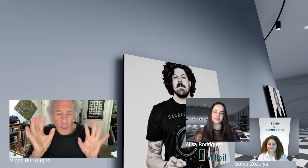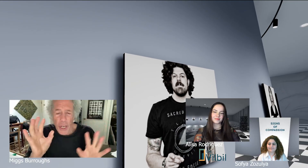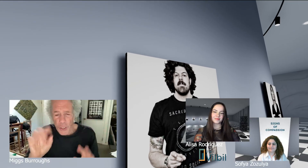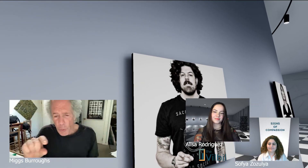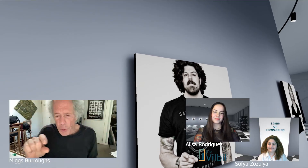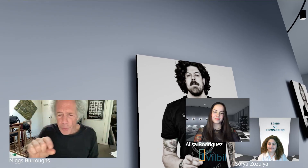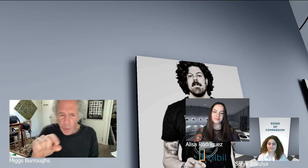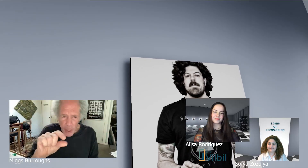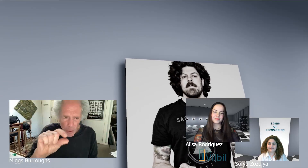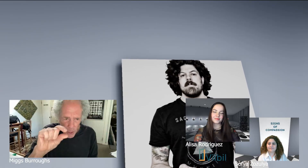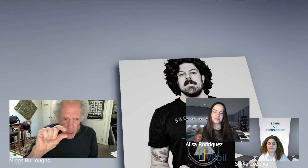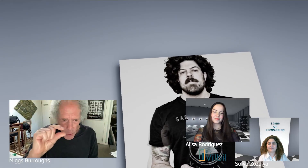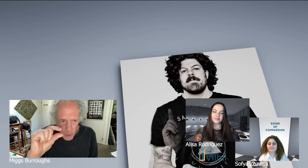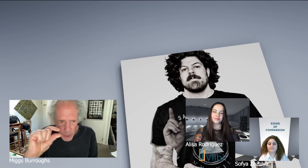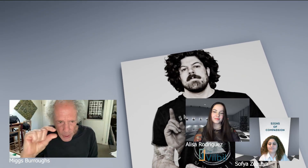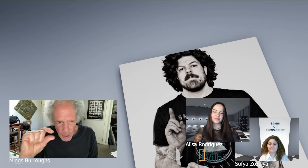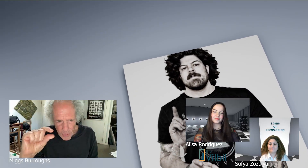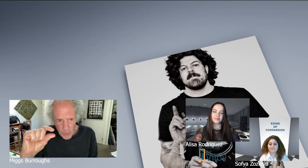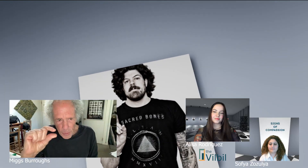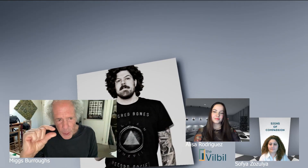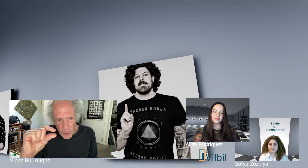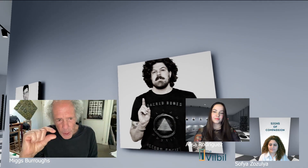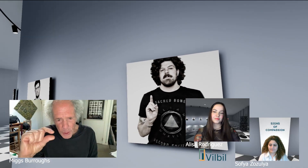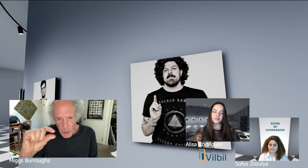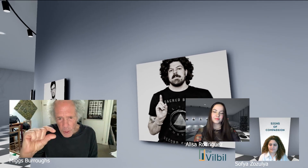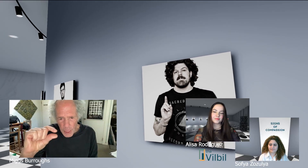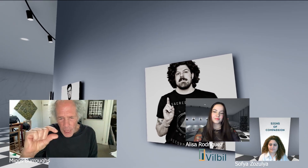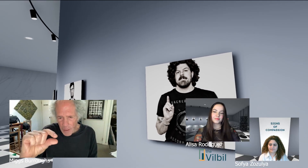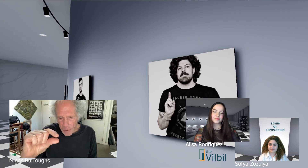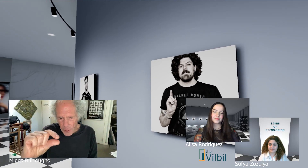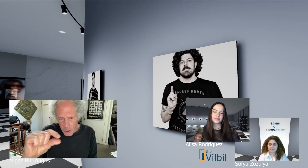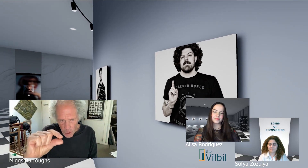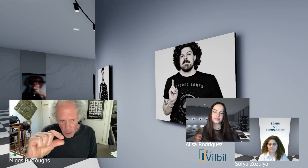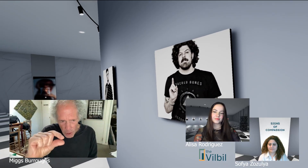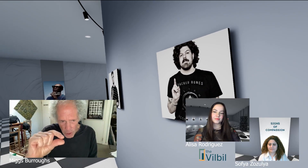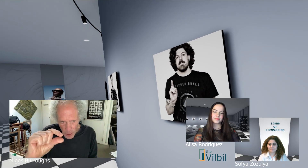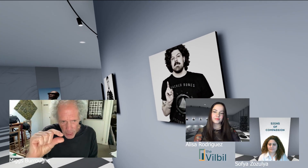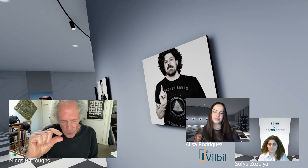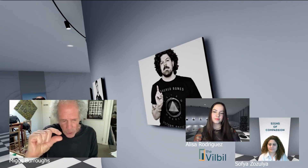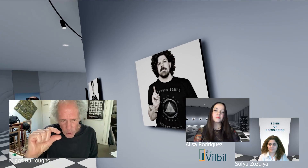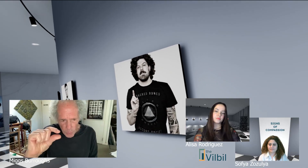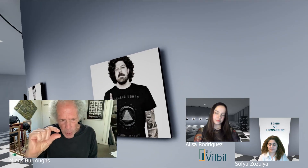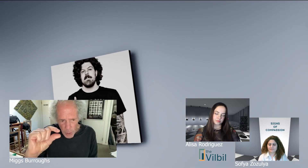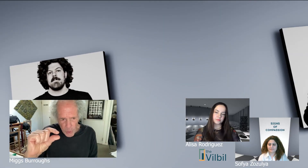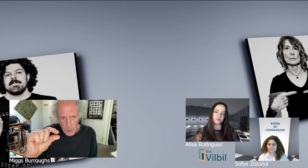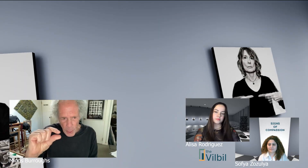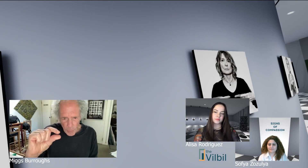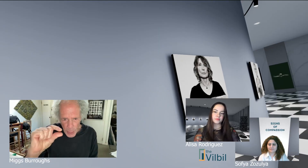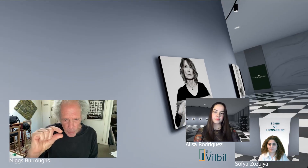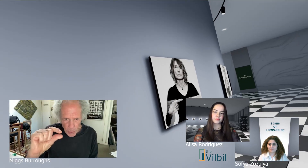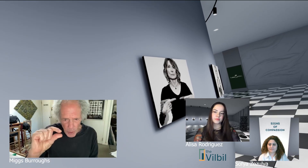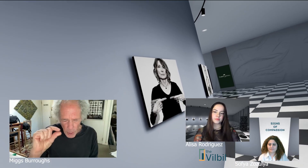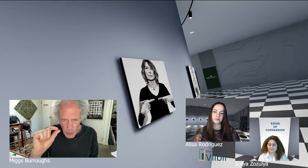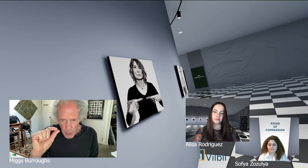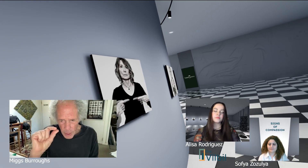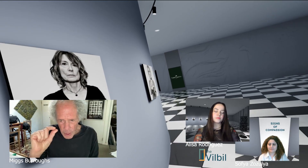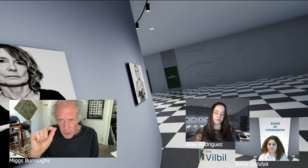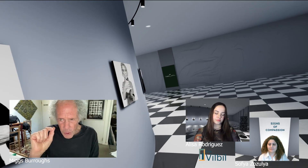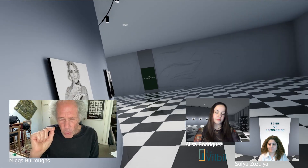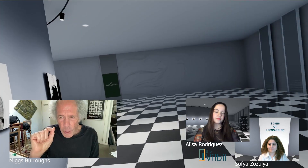oversized. Real Braille is only, if you're familiar with it, it's only a ½ inch tall, and there are little bumps on a paper. There's